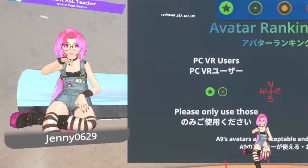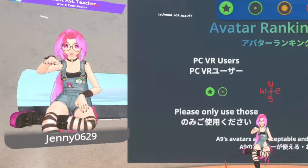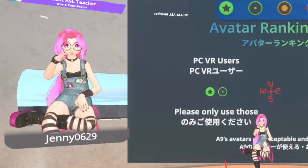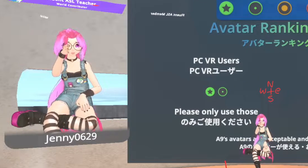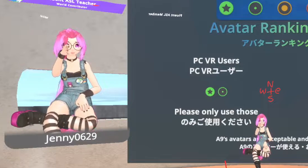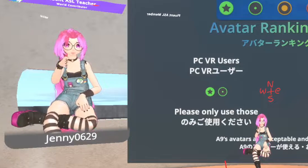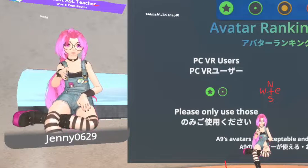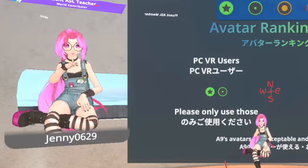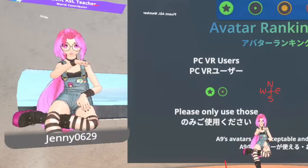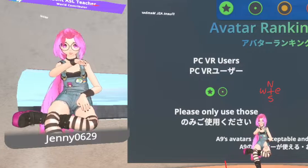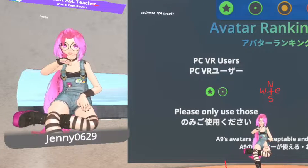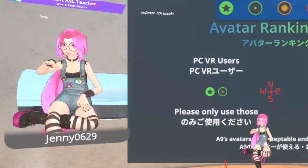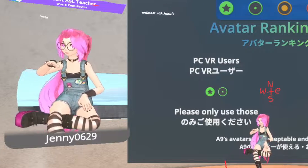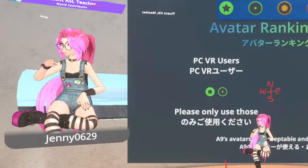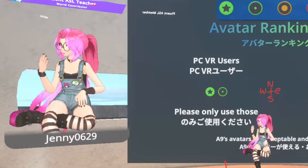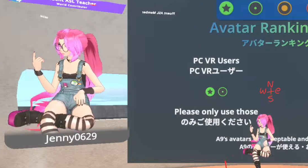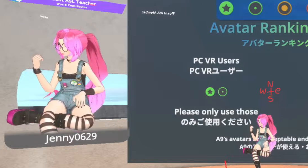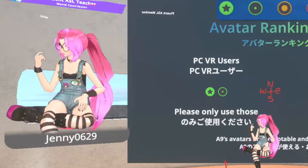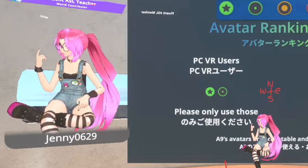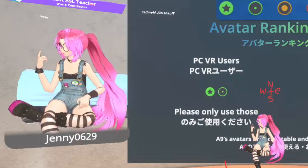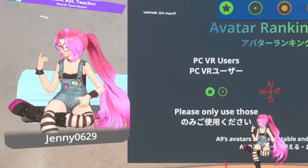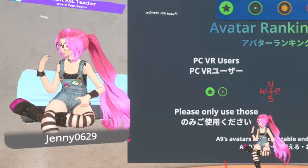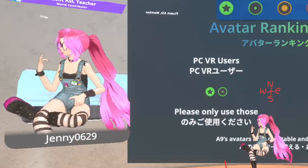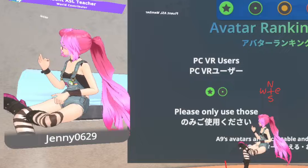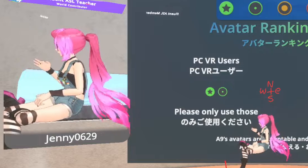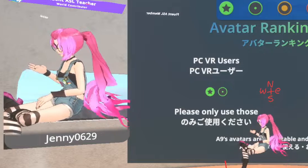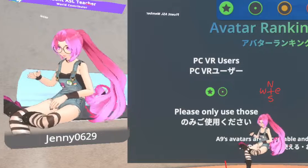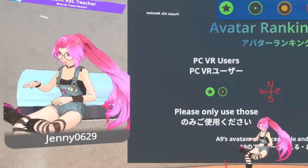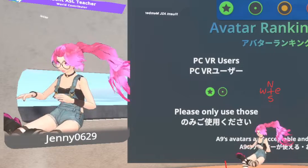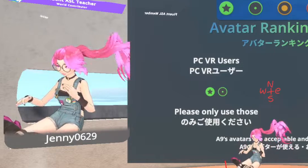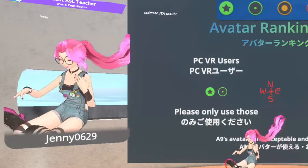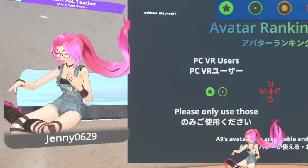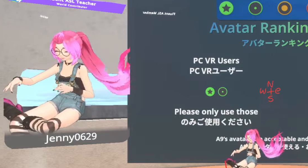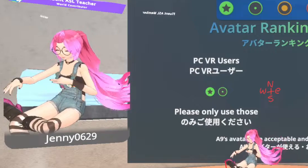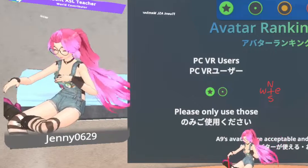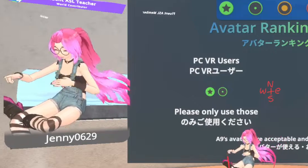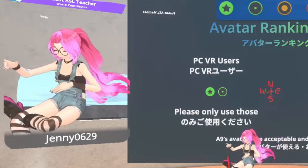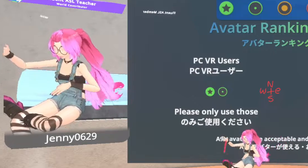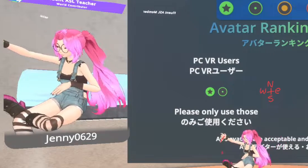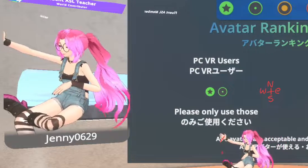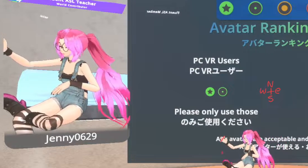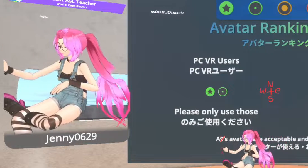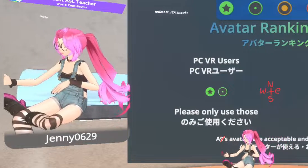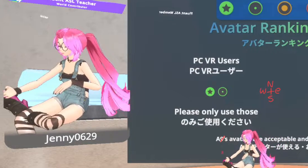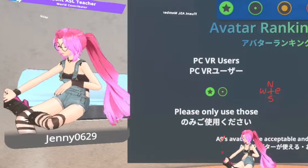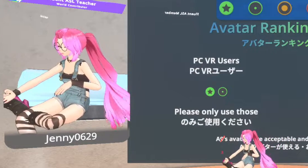the cross in front of you. Does that make sense? Good question.